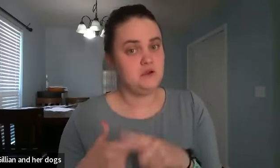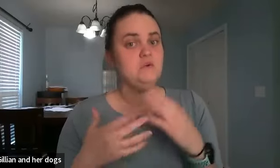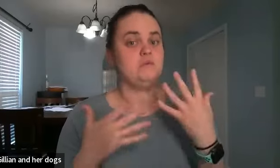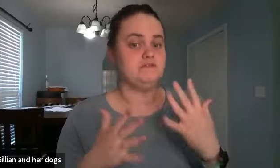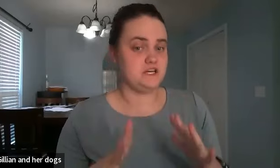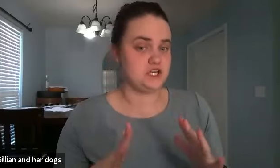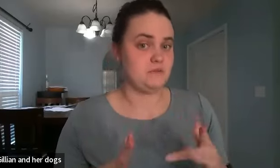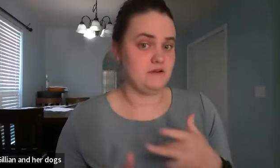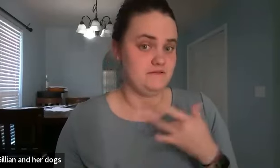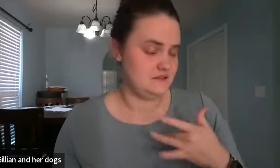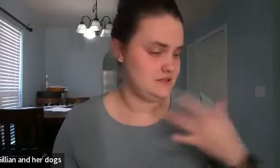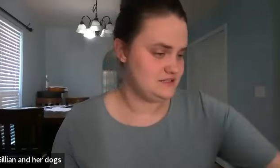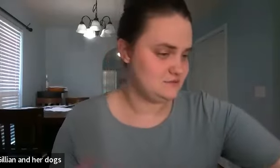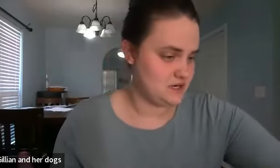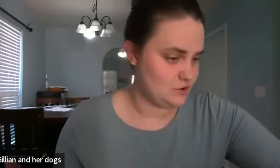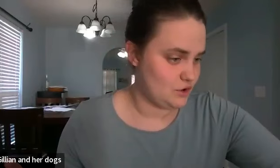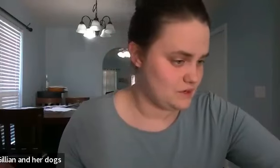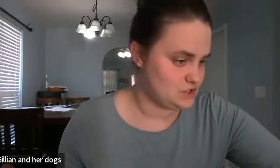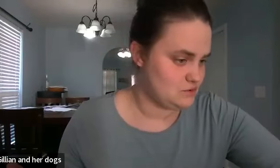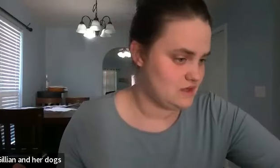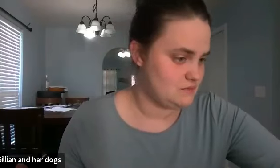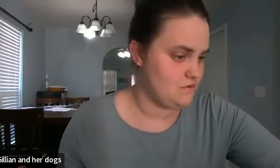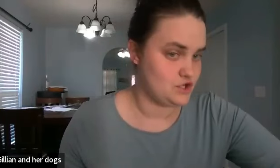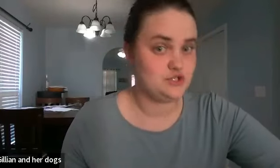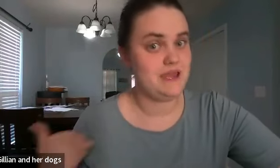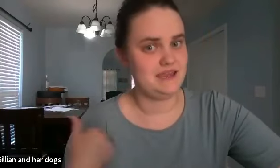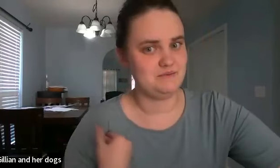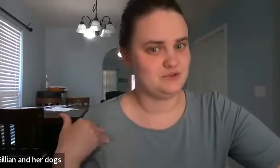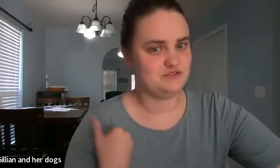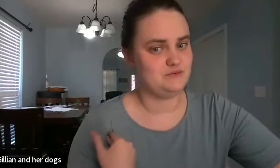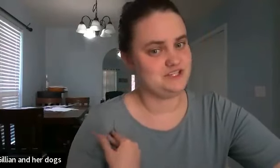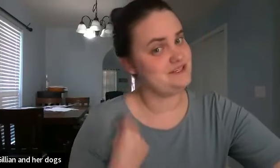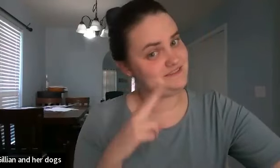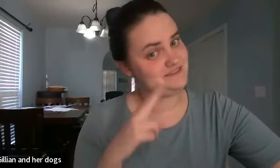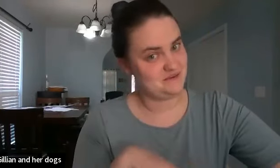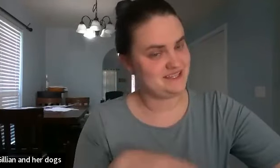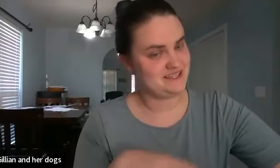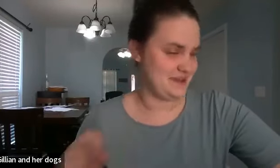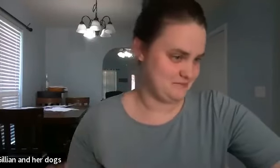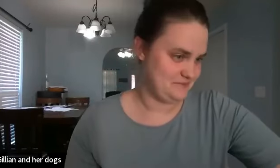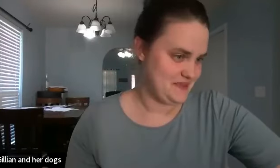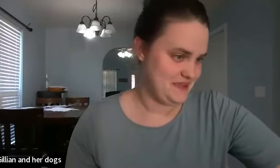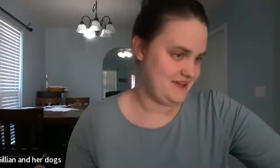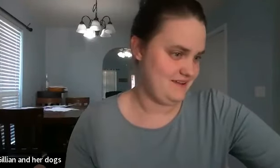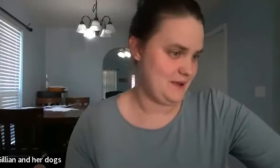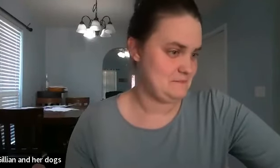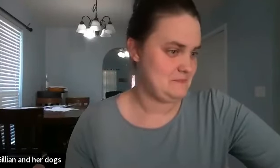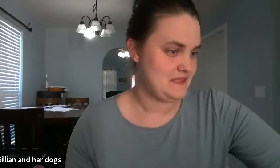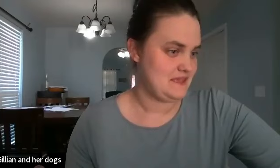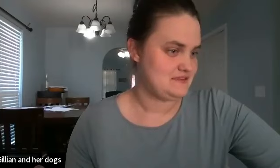when we finish up our feelings, we're going to then move on to animals, which is always a fun one. So, okay. So